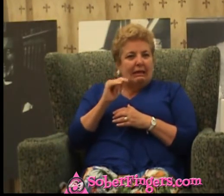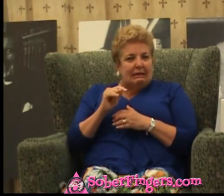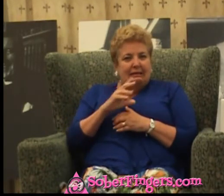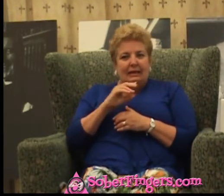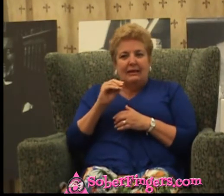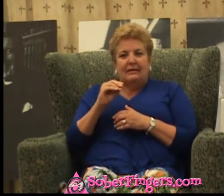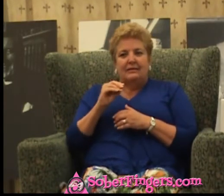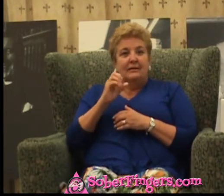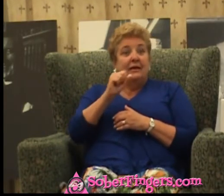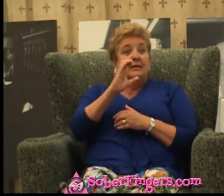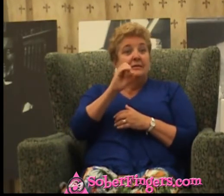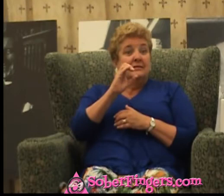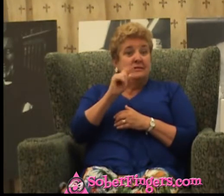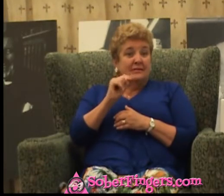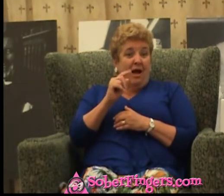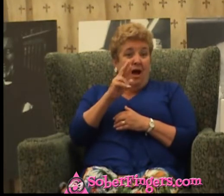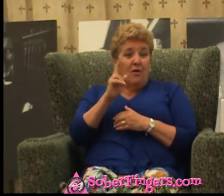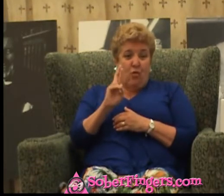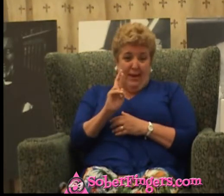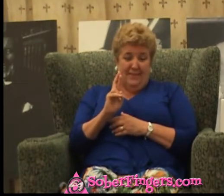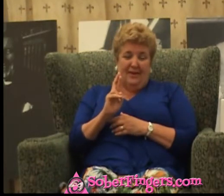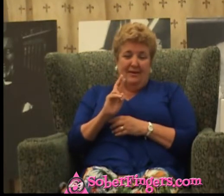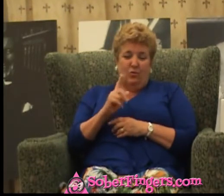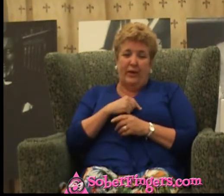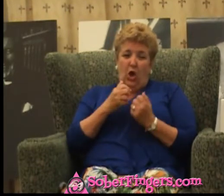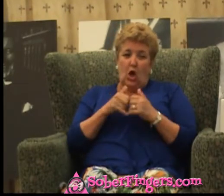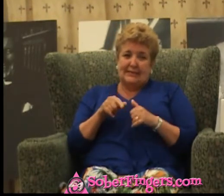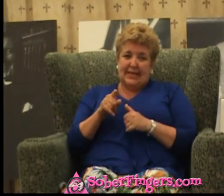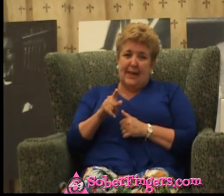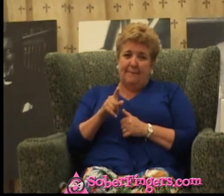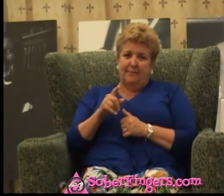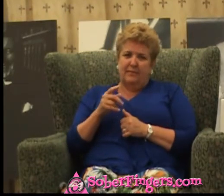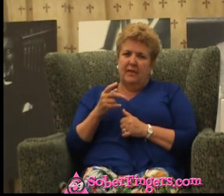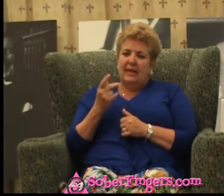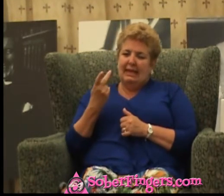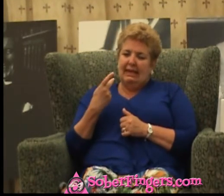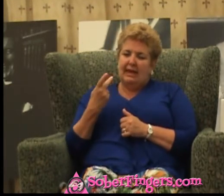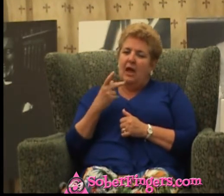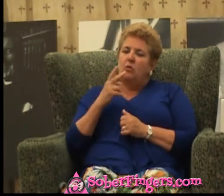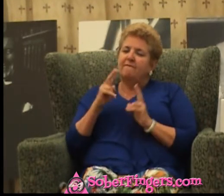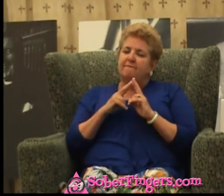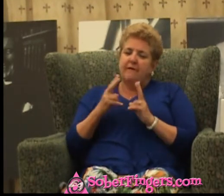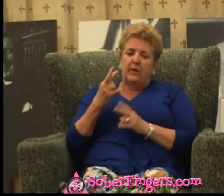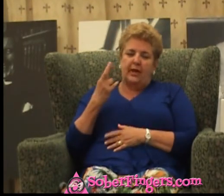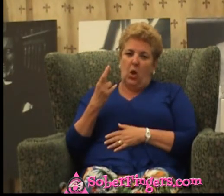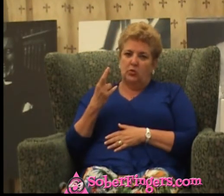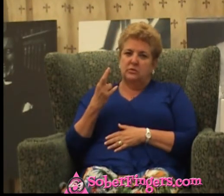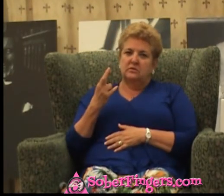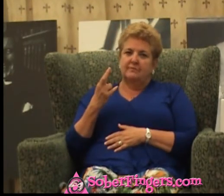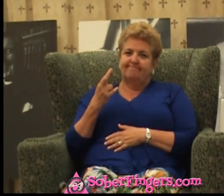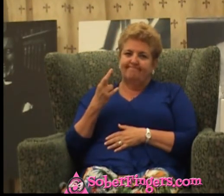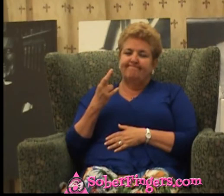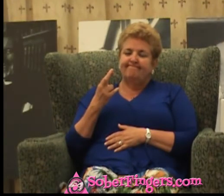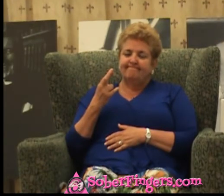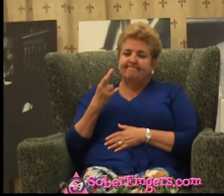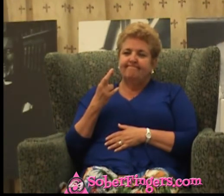Redmond. We really did, we were very close. And these